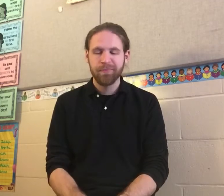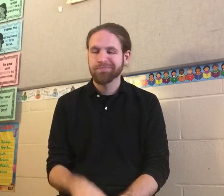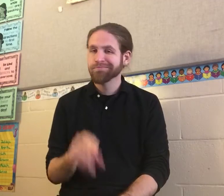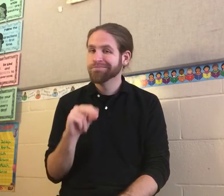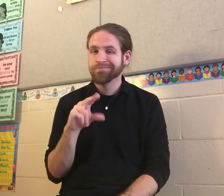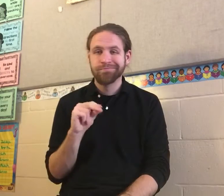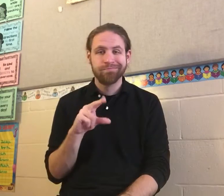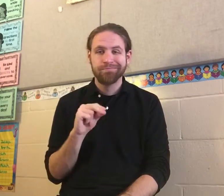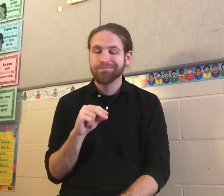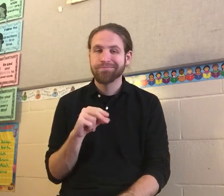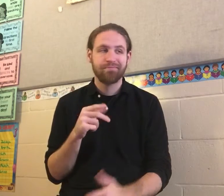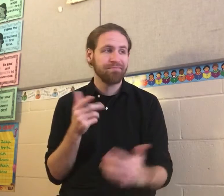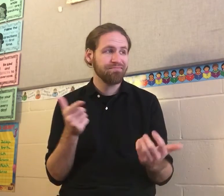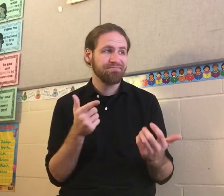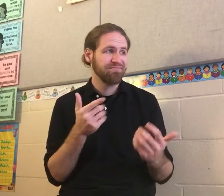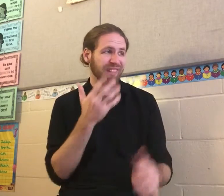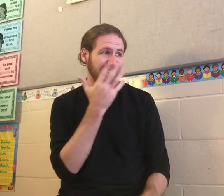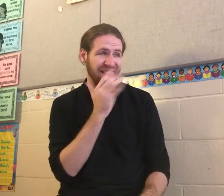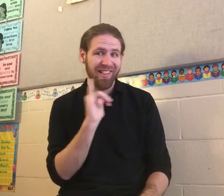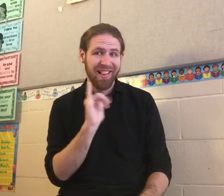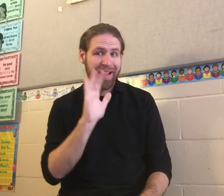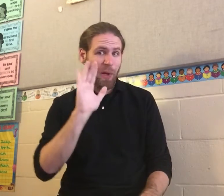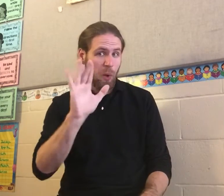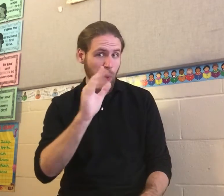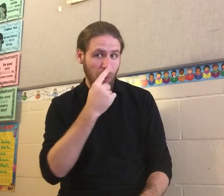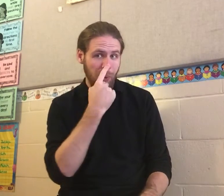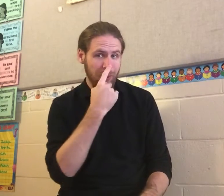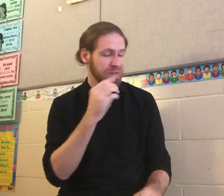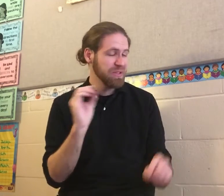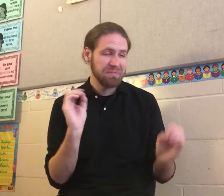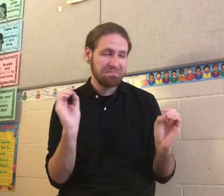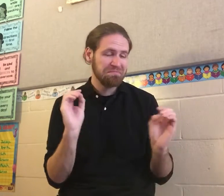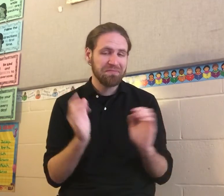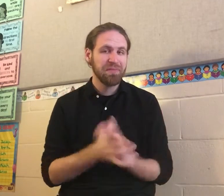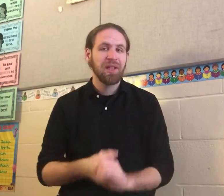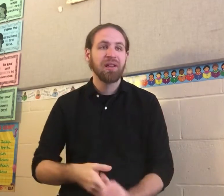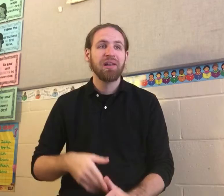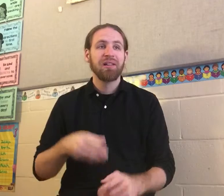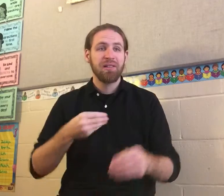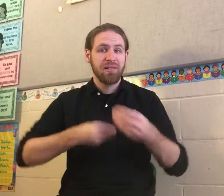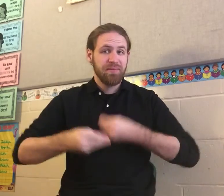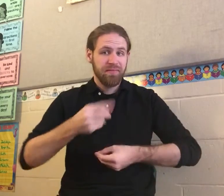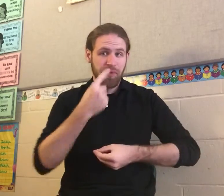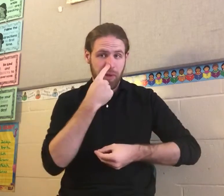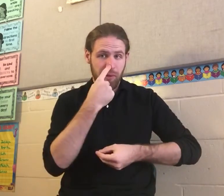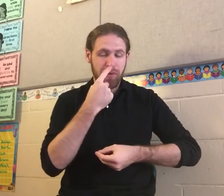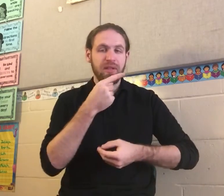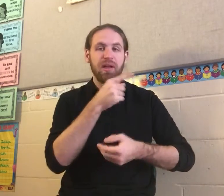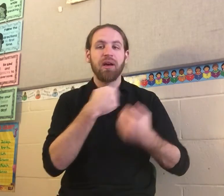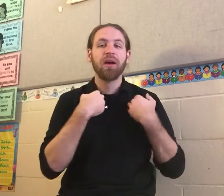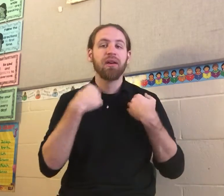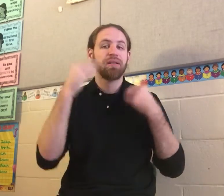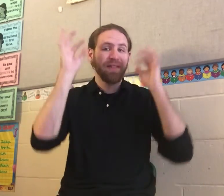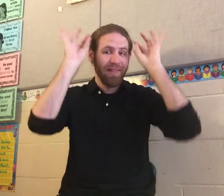No, at least nothing that looks like your nose. Instead of a nose, the cricket uses its antenna to smell.